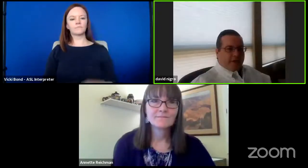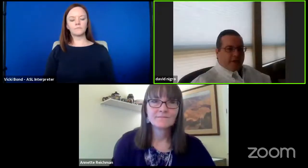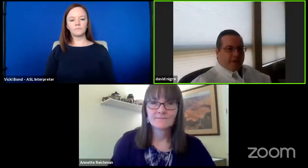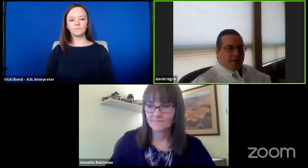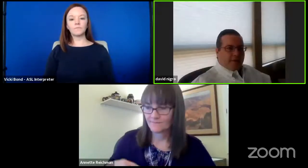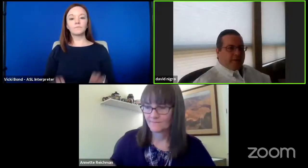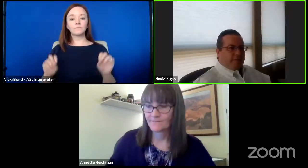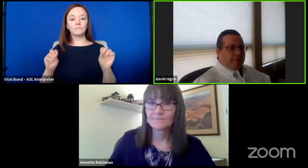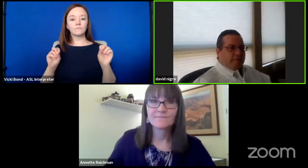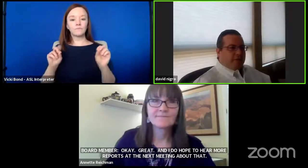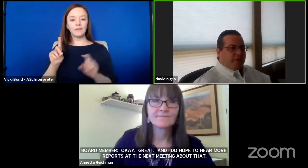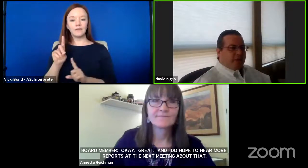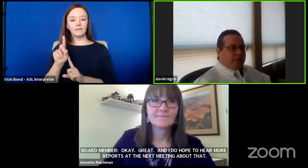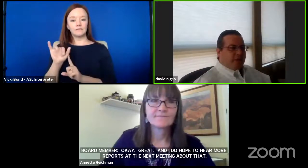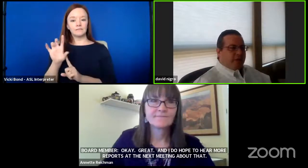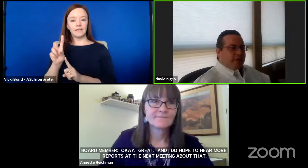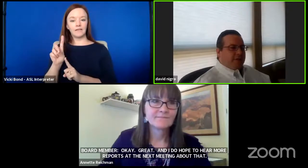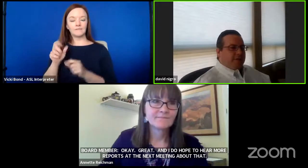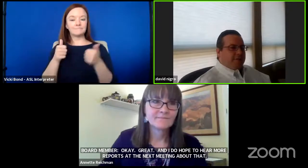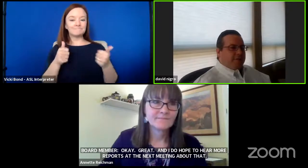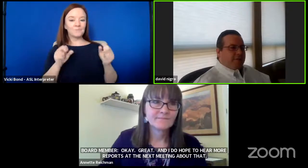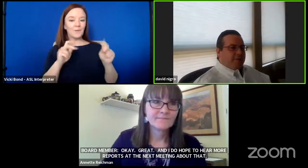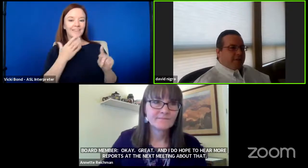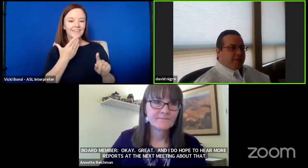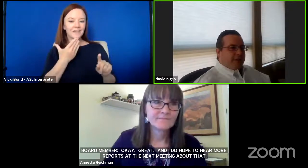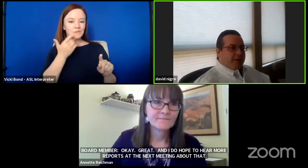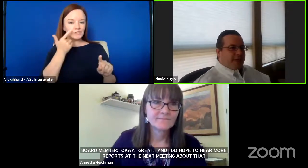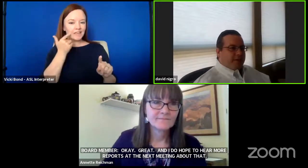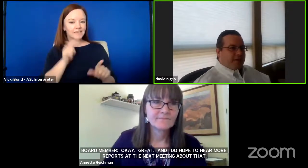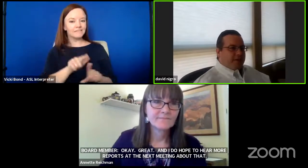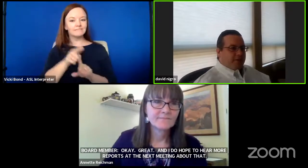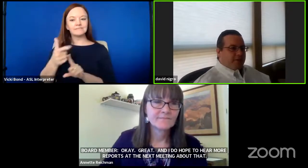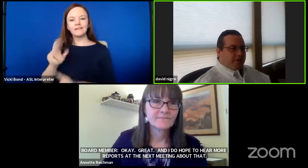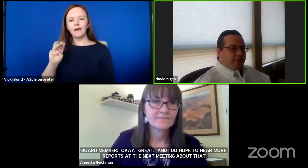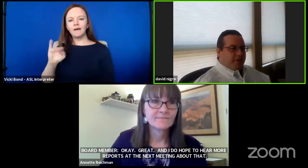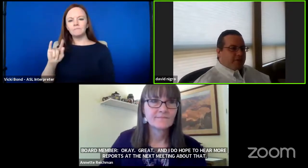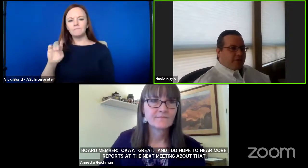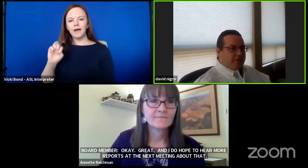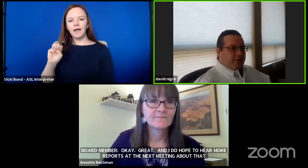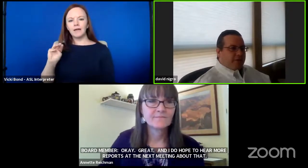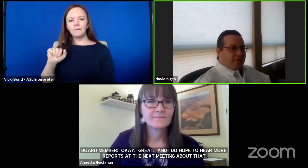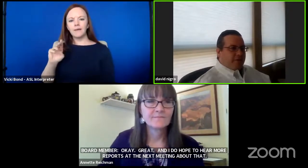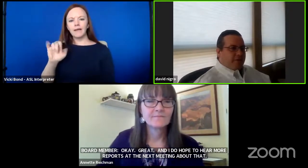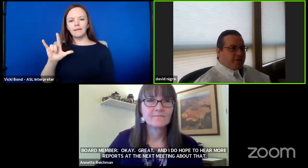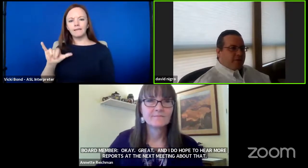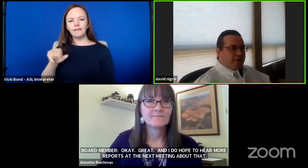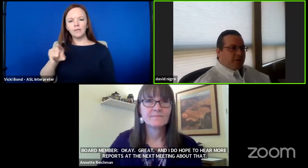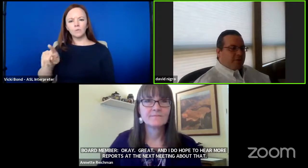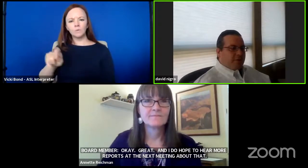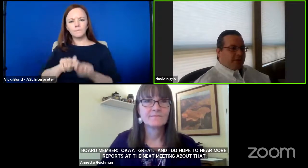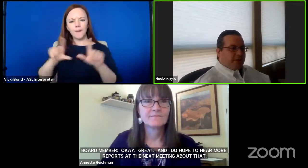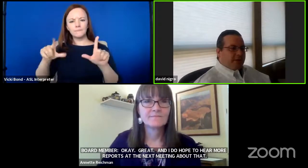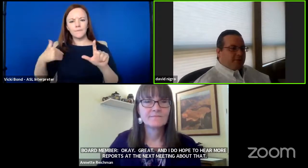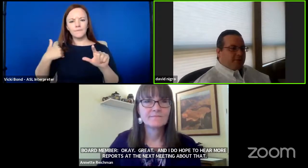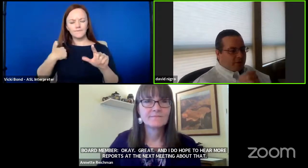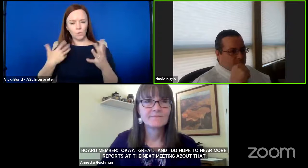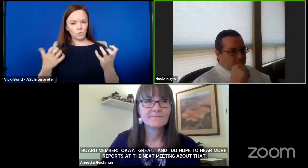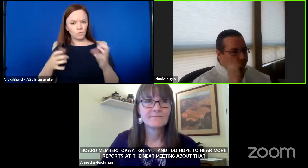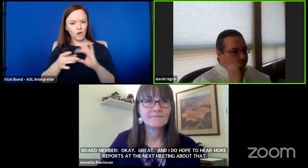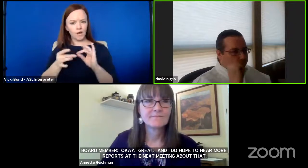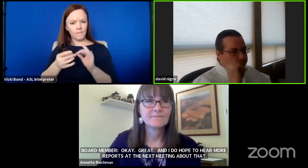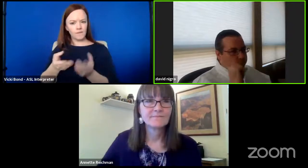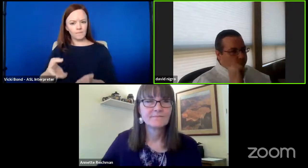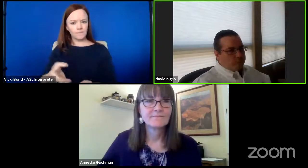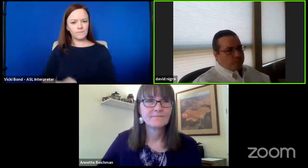Okay, thank you, Shelley. Mike Manley, I saw your video was on before. Would you like the floor?